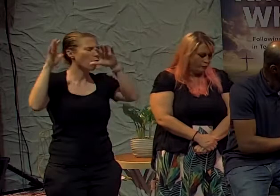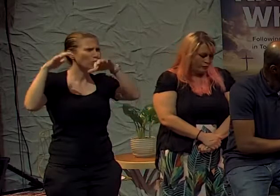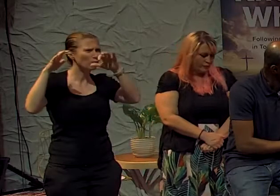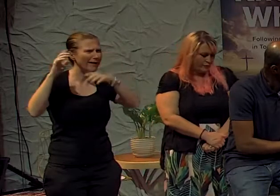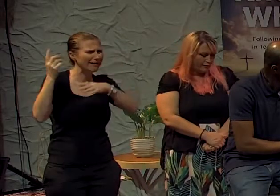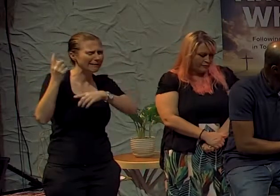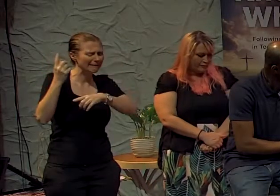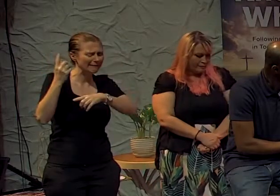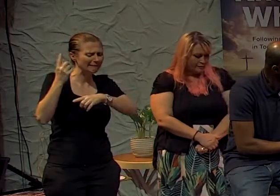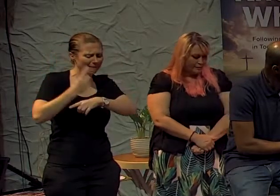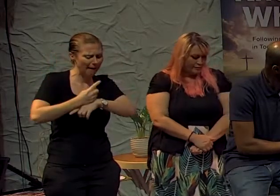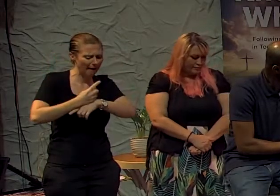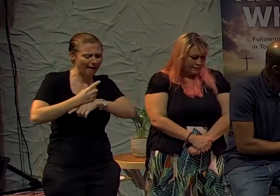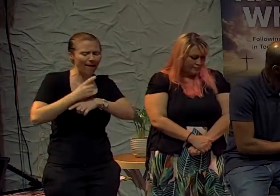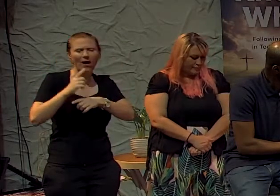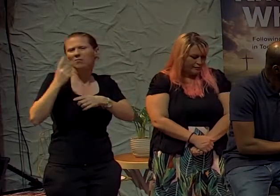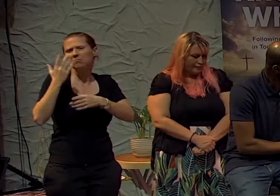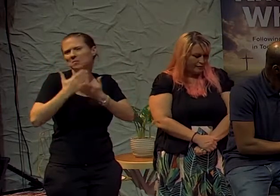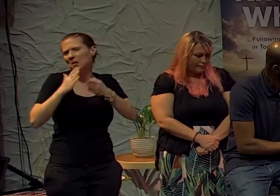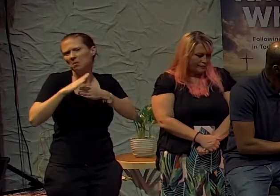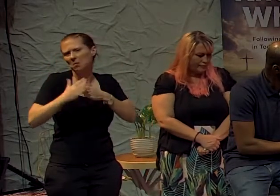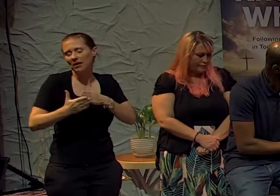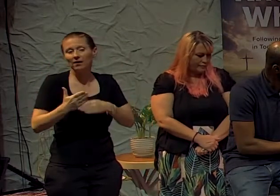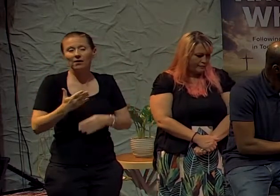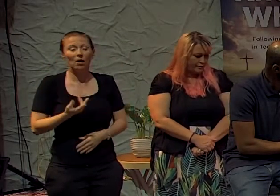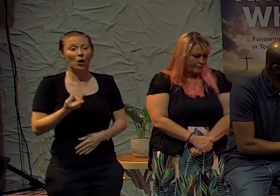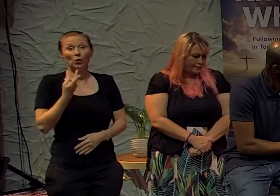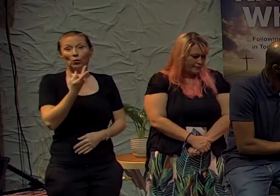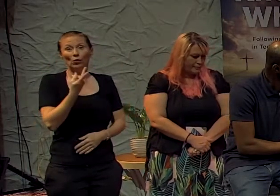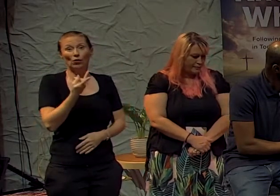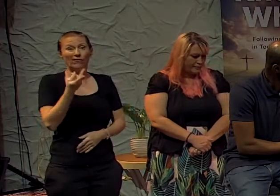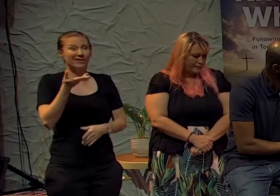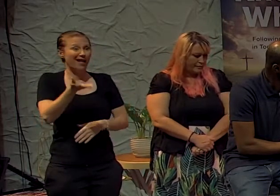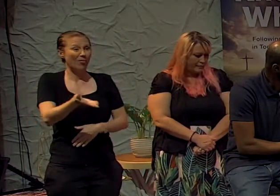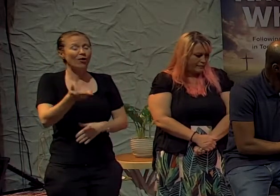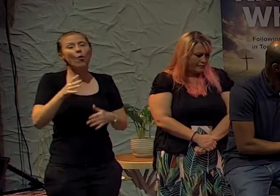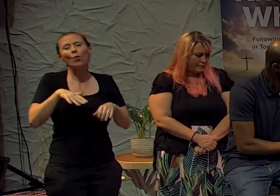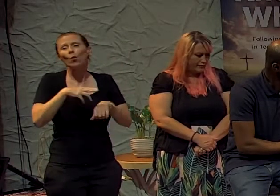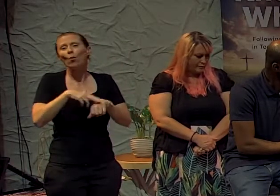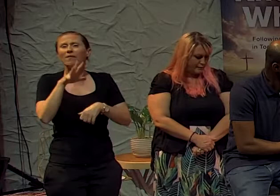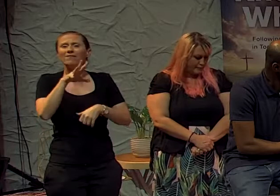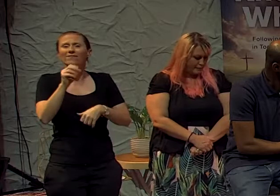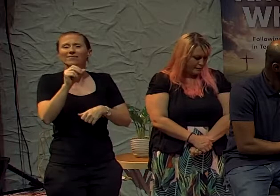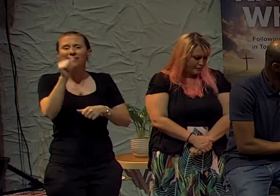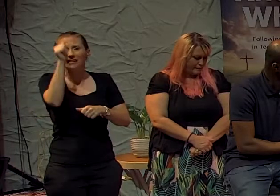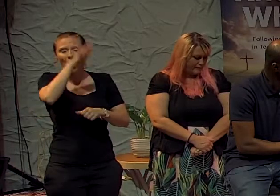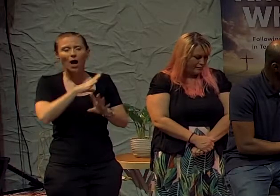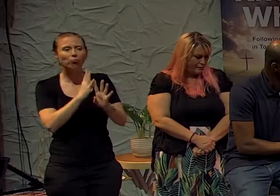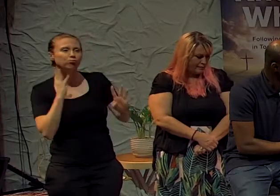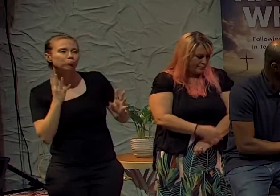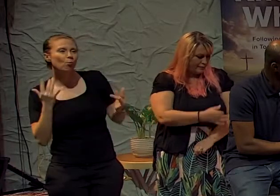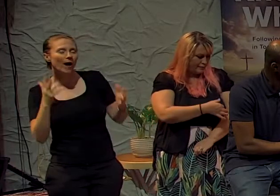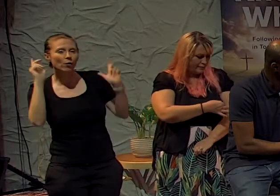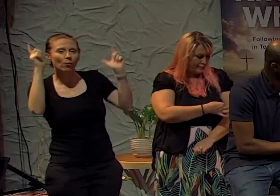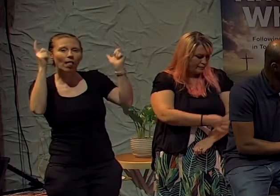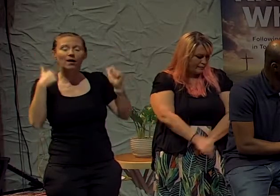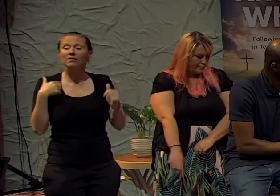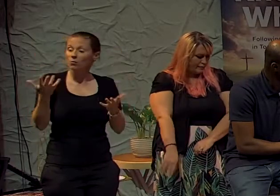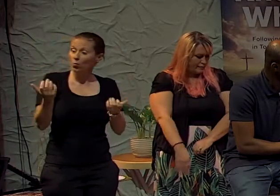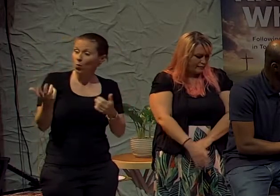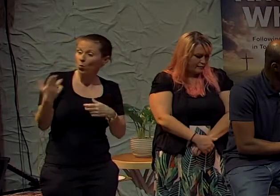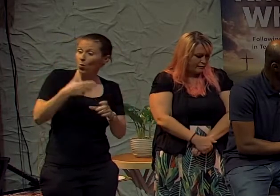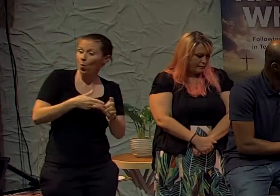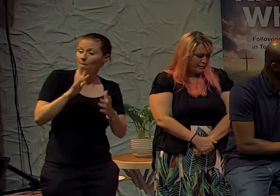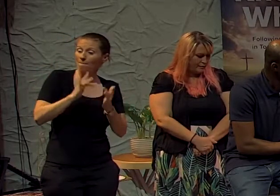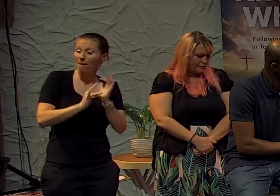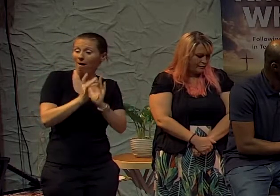weekend. And we're only 2 of us out there. Normally there's 50 guys waiting to play, and he goes, hey, you want to come to a Bible talk? And